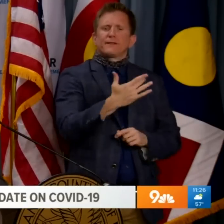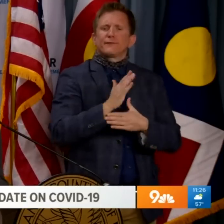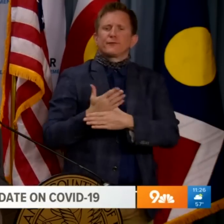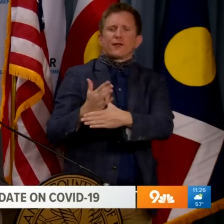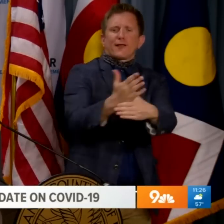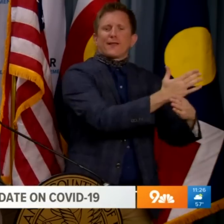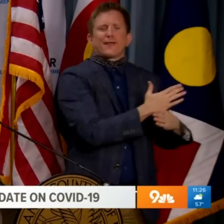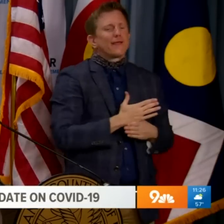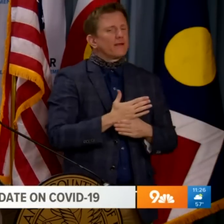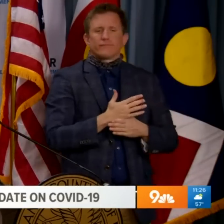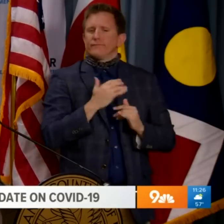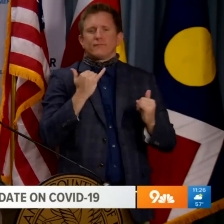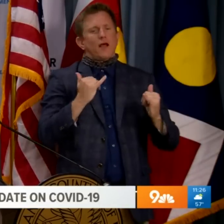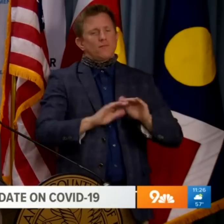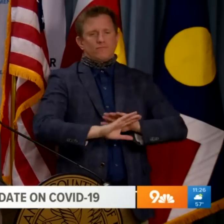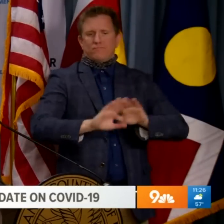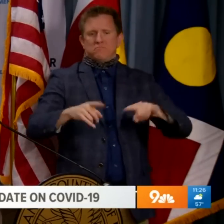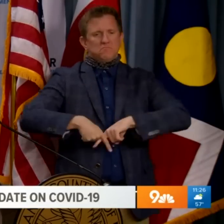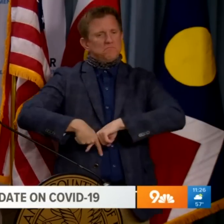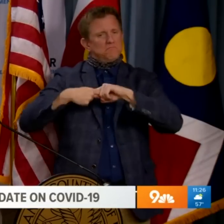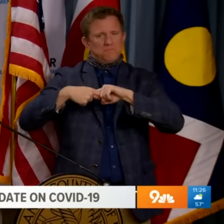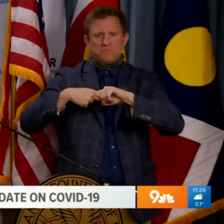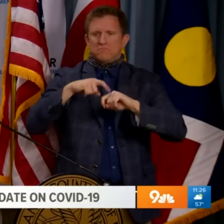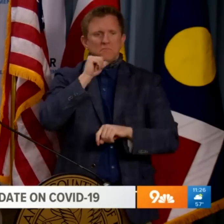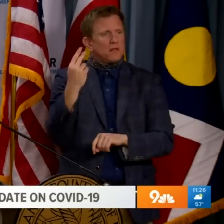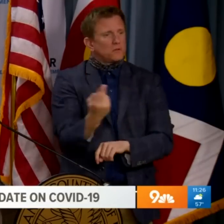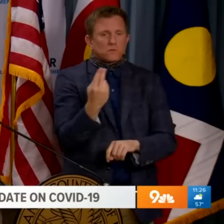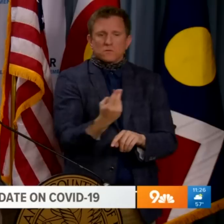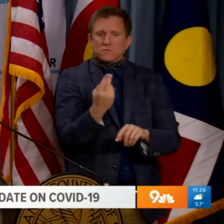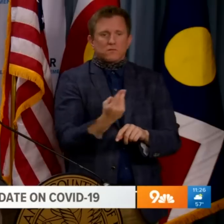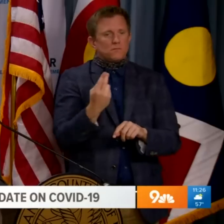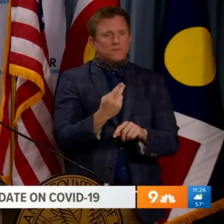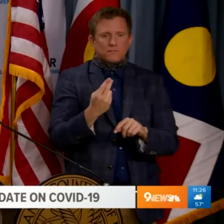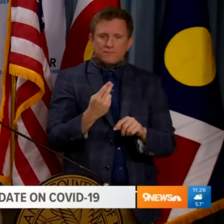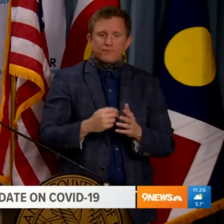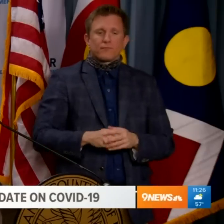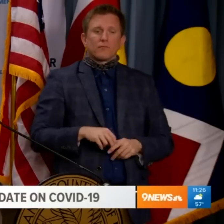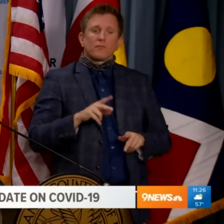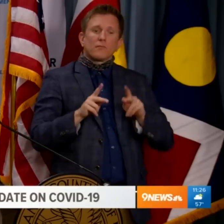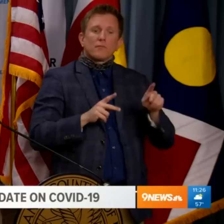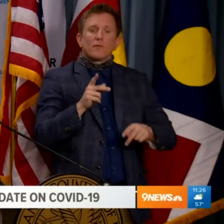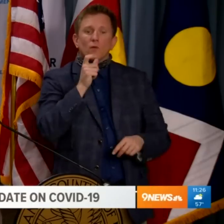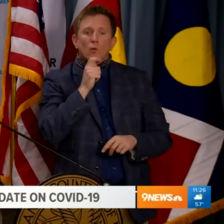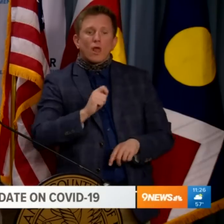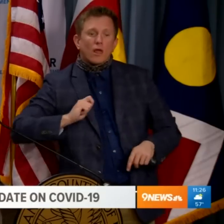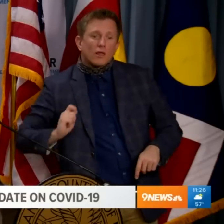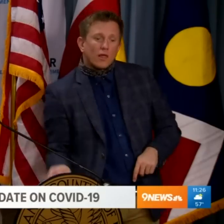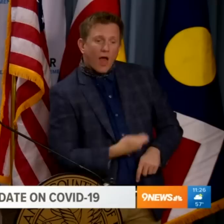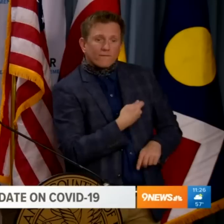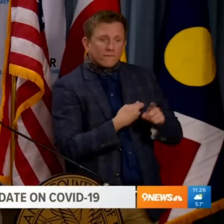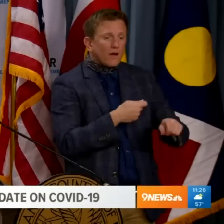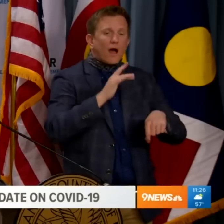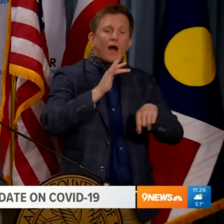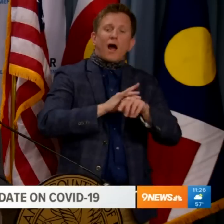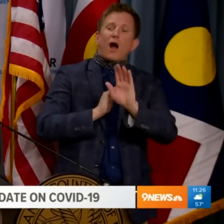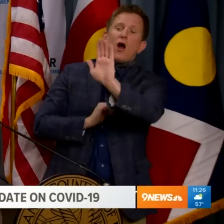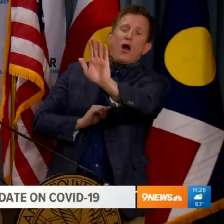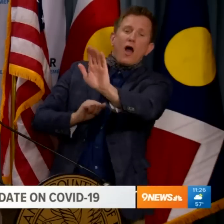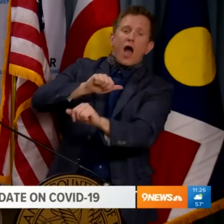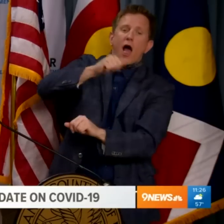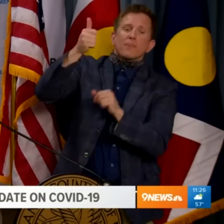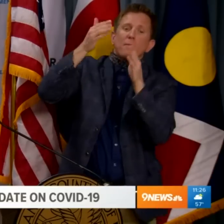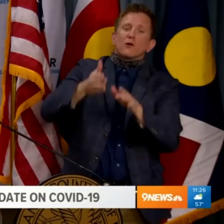to the next. We've removed all of the bunker rakes, ball washers, water coolers, anything on